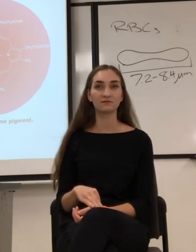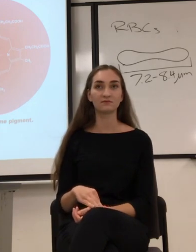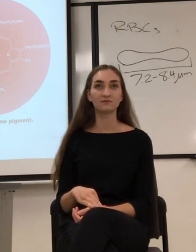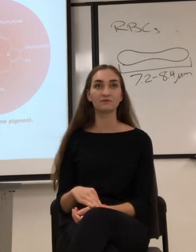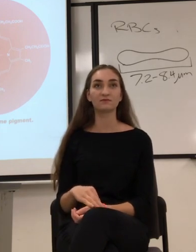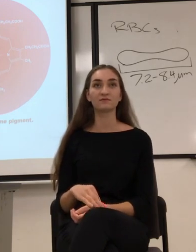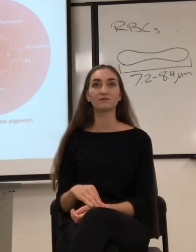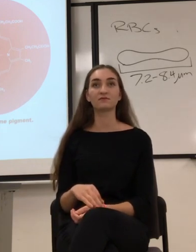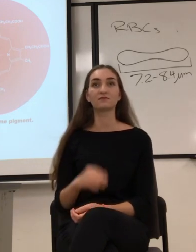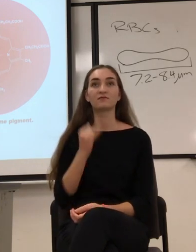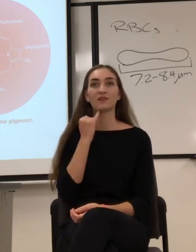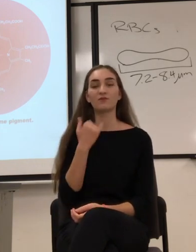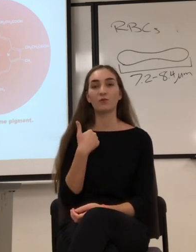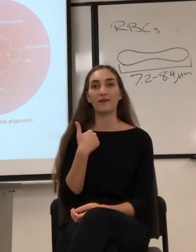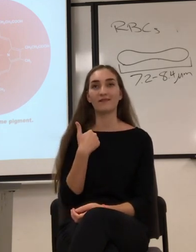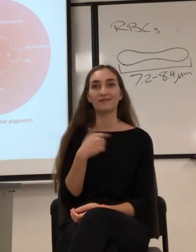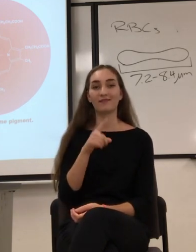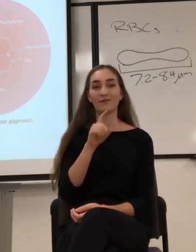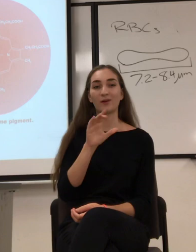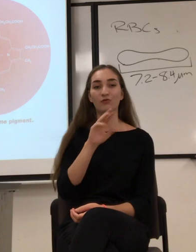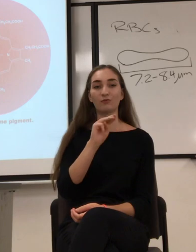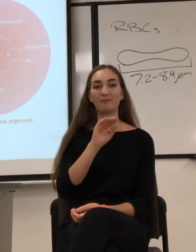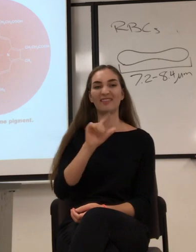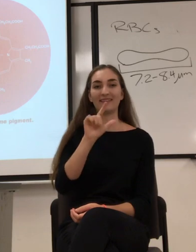a deciliter of blood, 100 mils of blood.